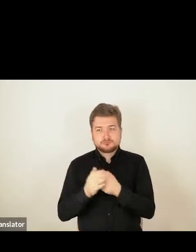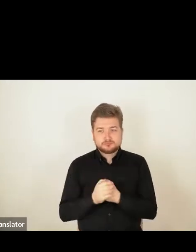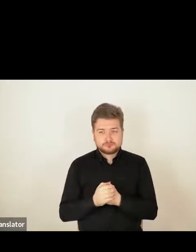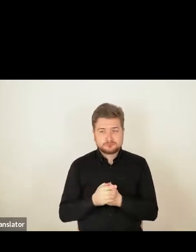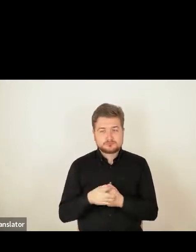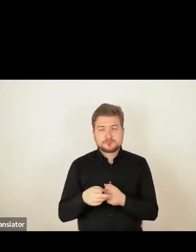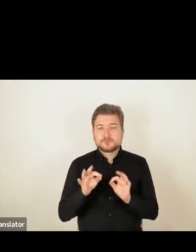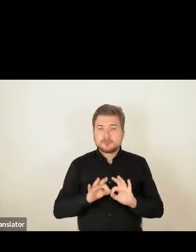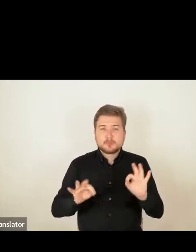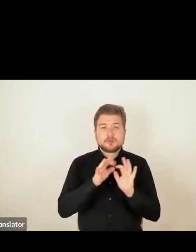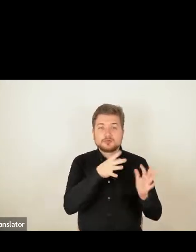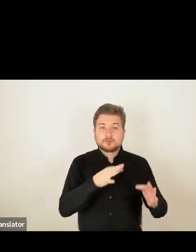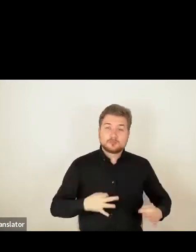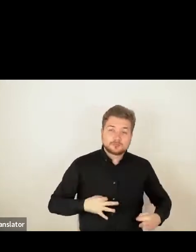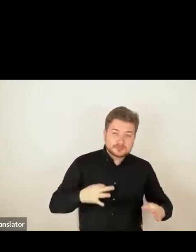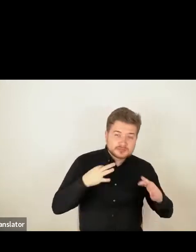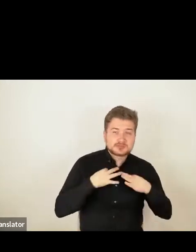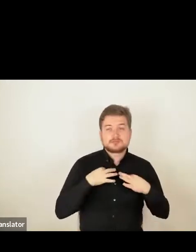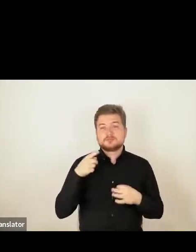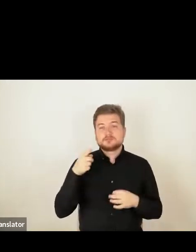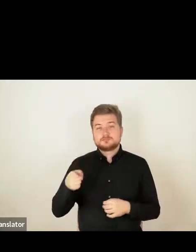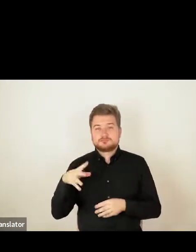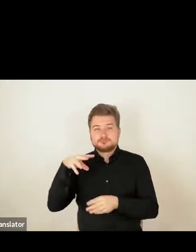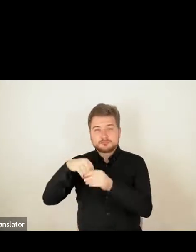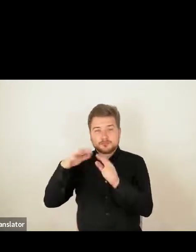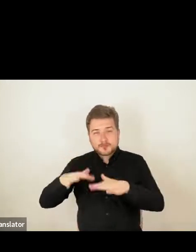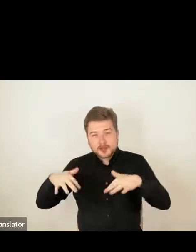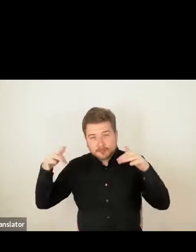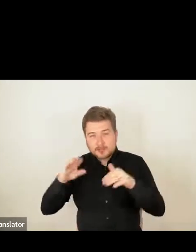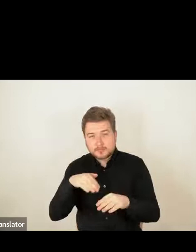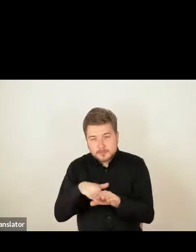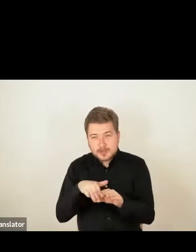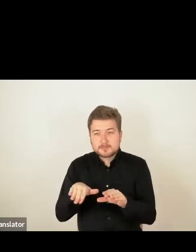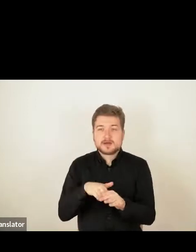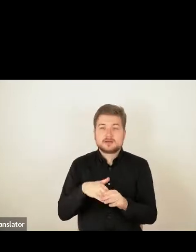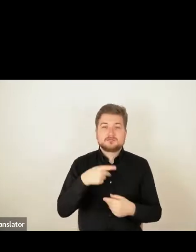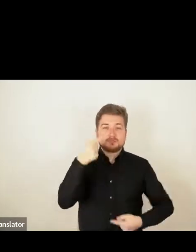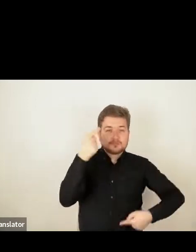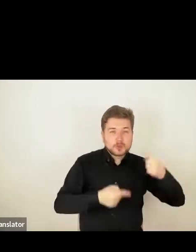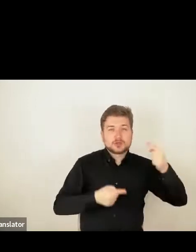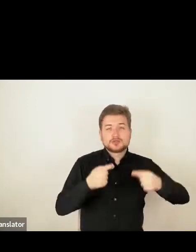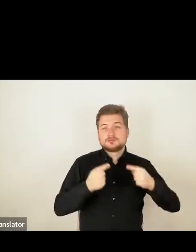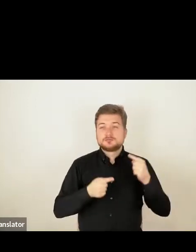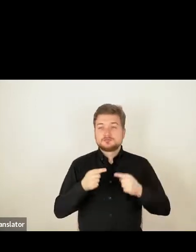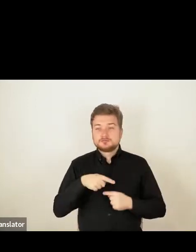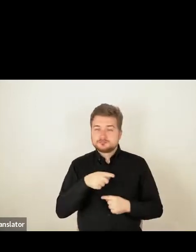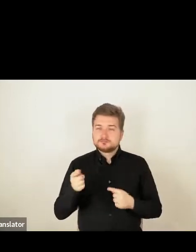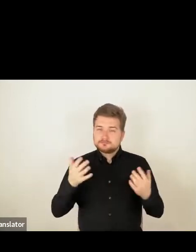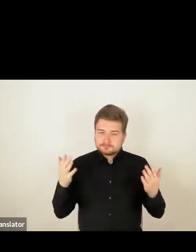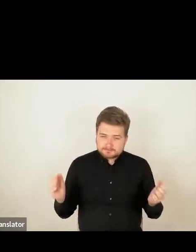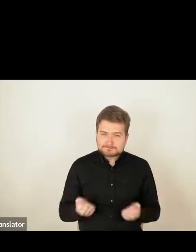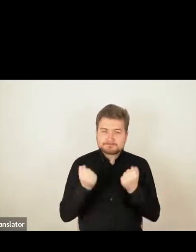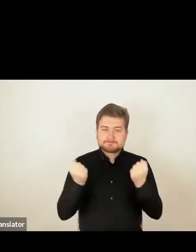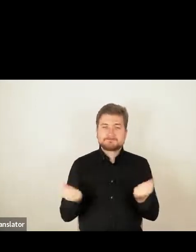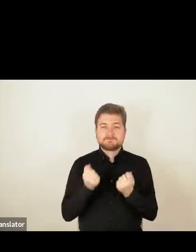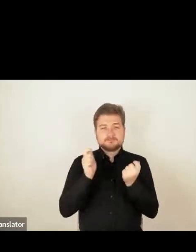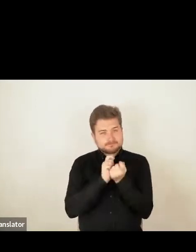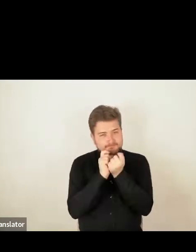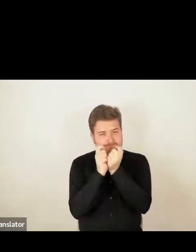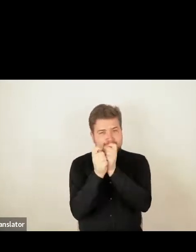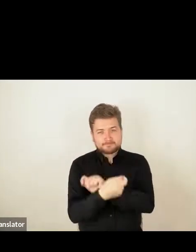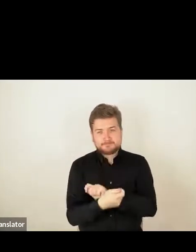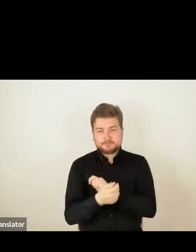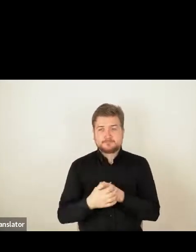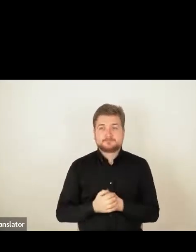of parliamentary administration, and key leaders in parliaments commit to this transformation process. The support from the leadership